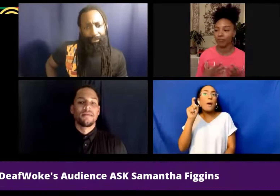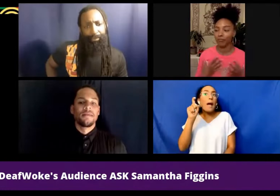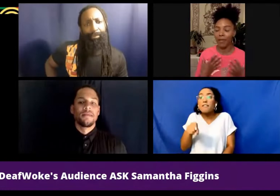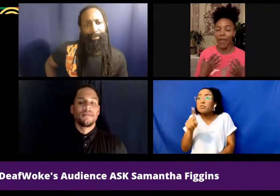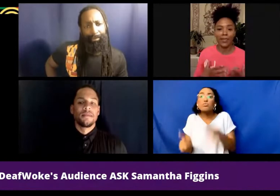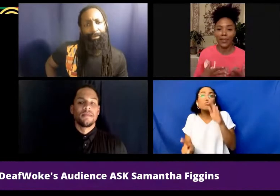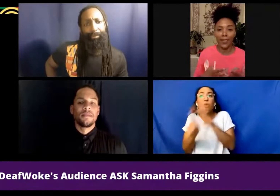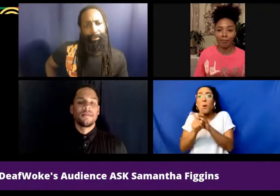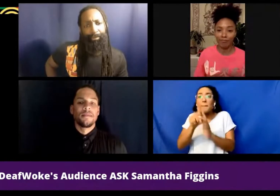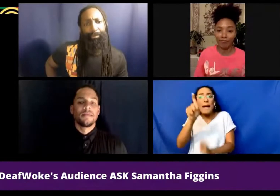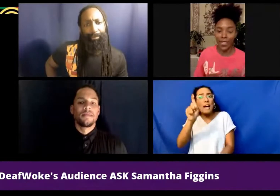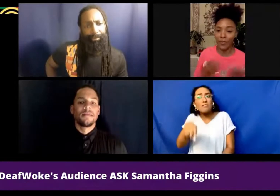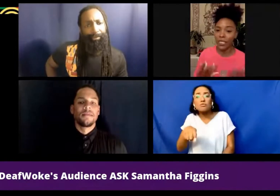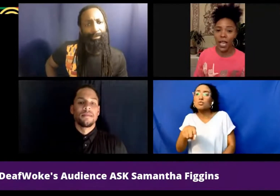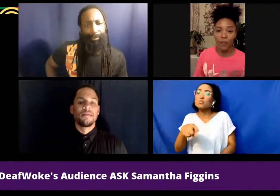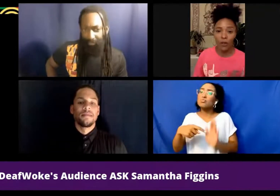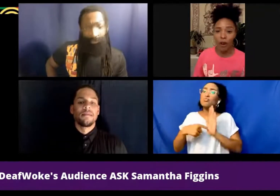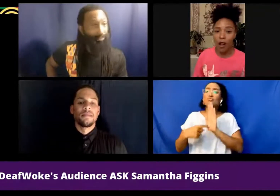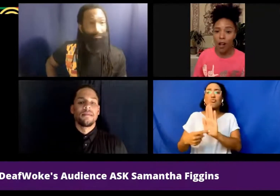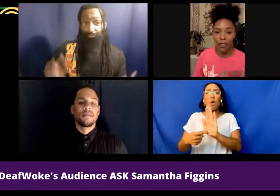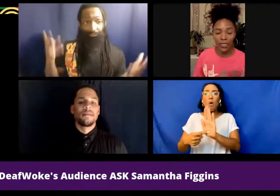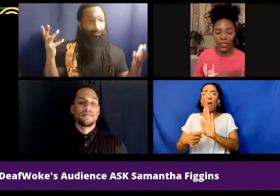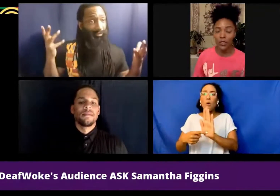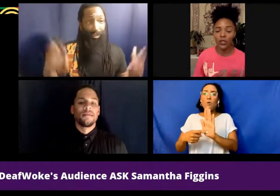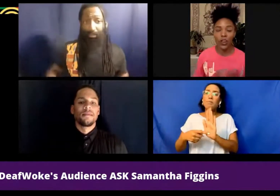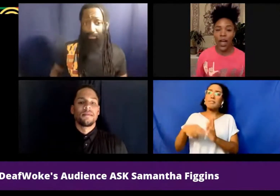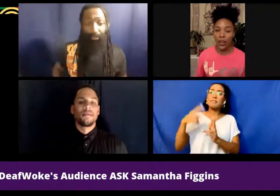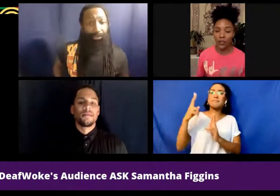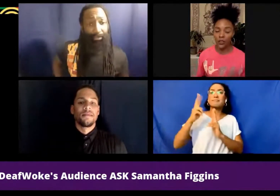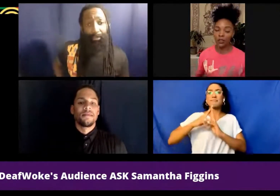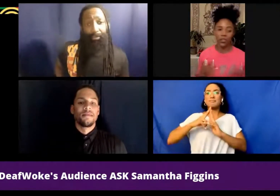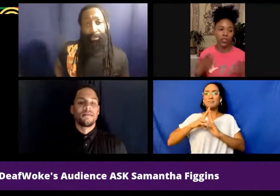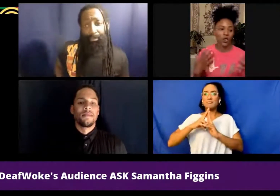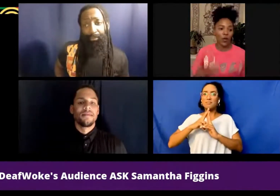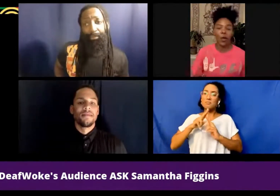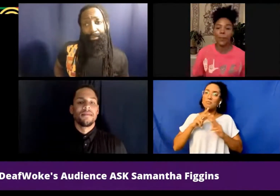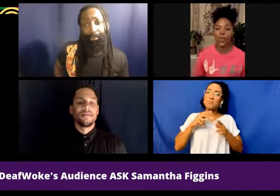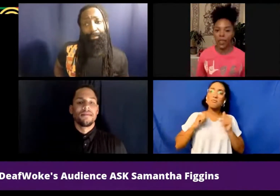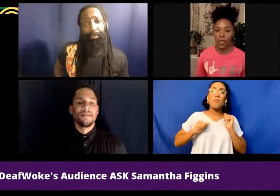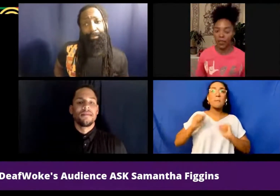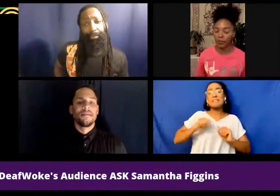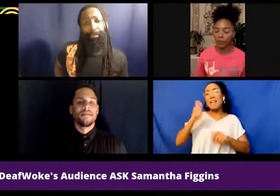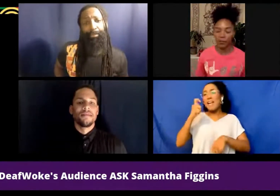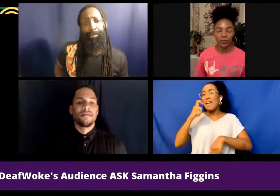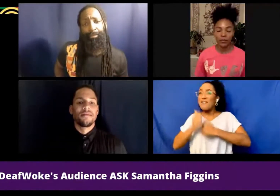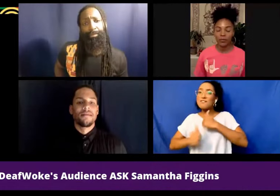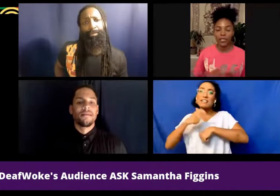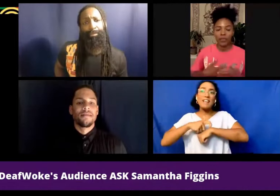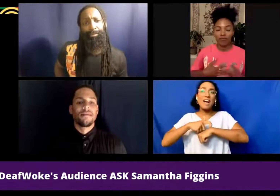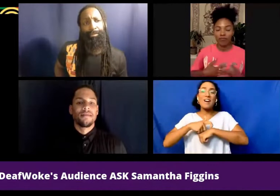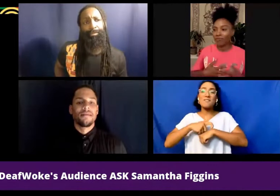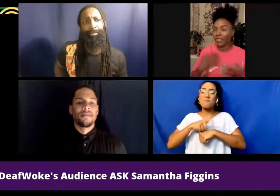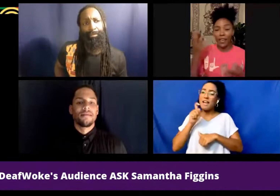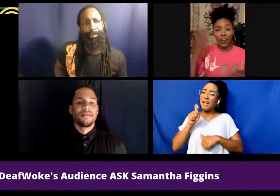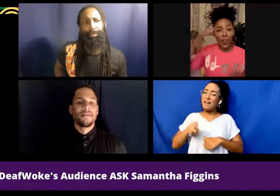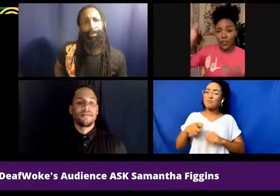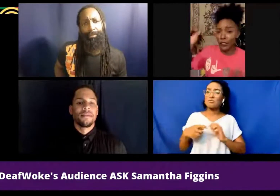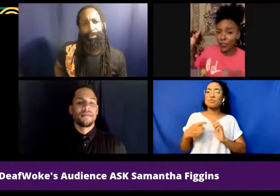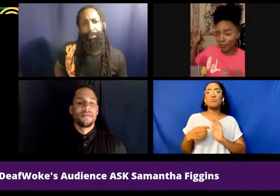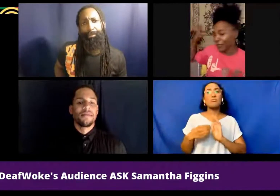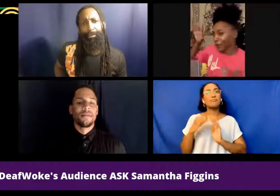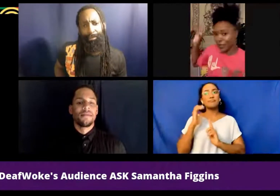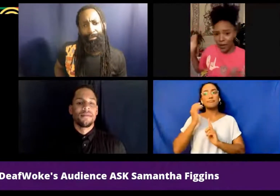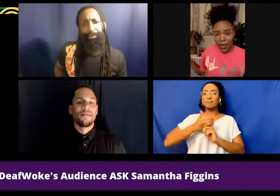up excellent every time you're called to do your craft. You have to show up and like let